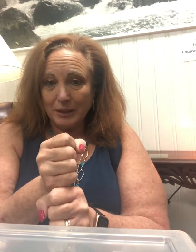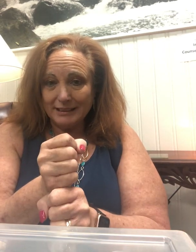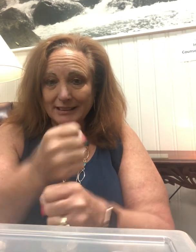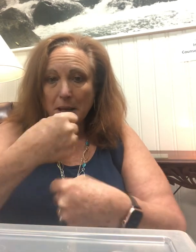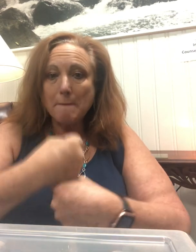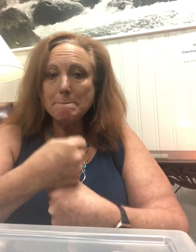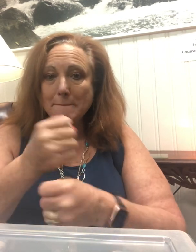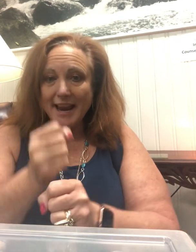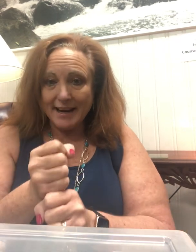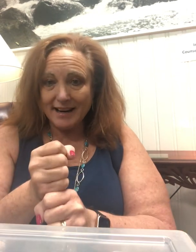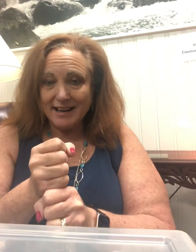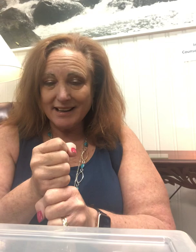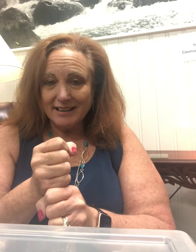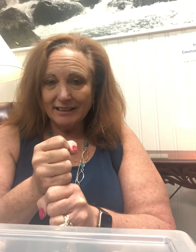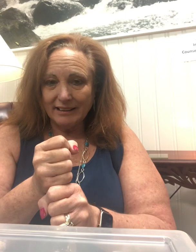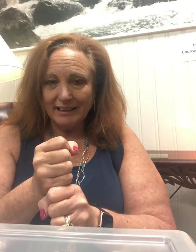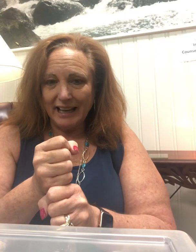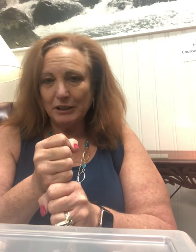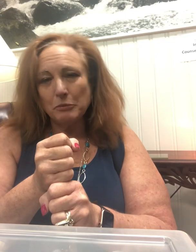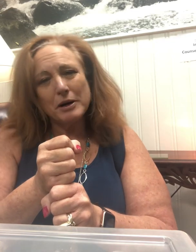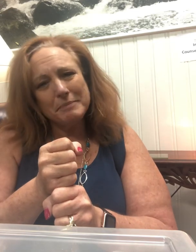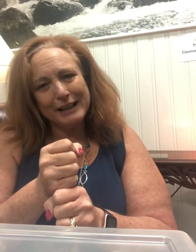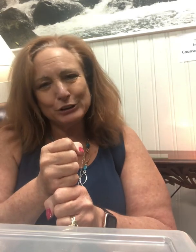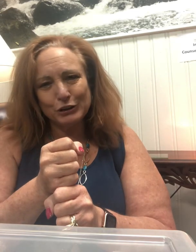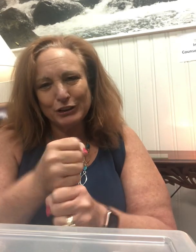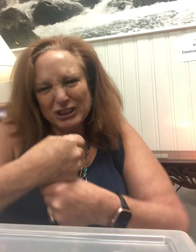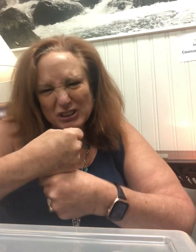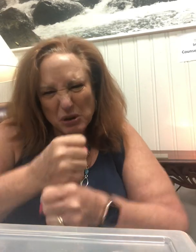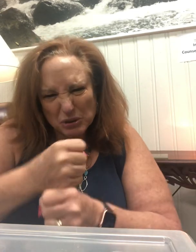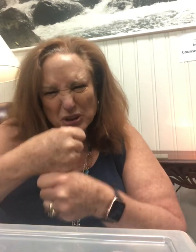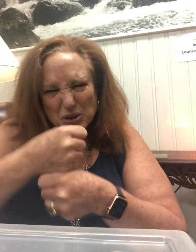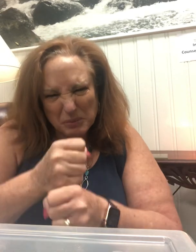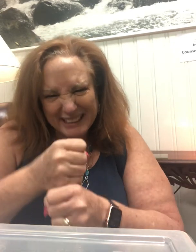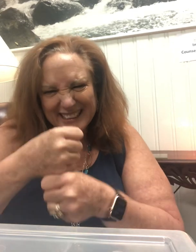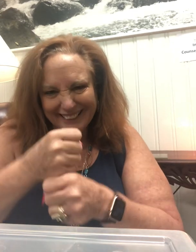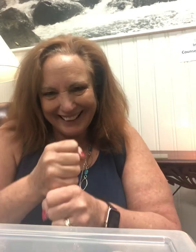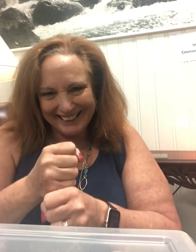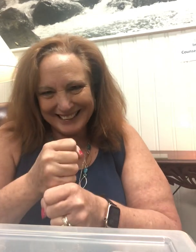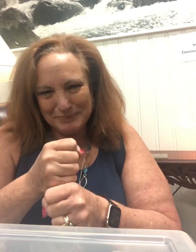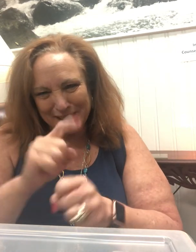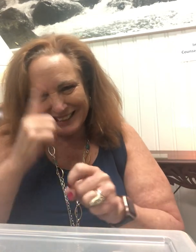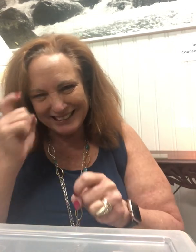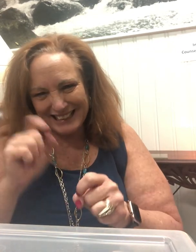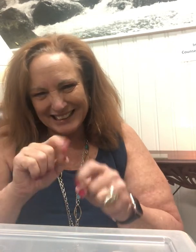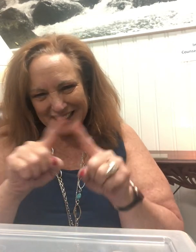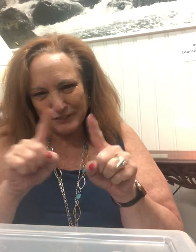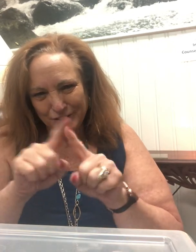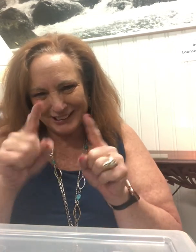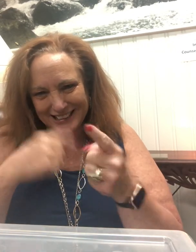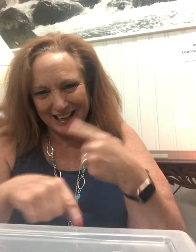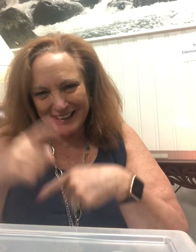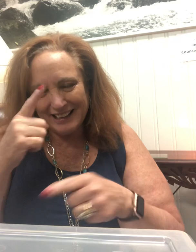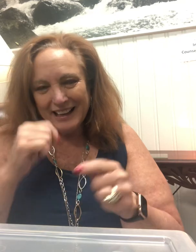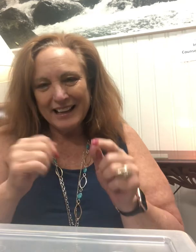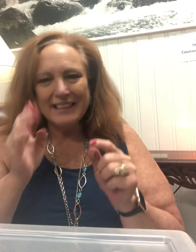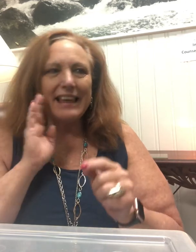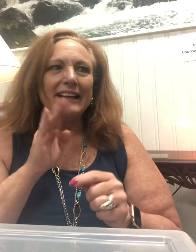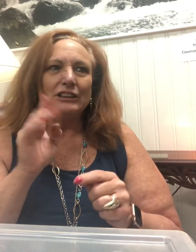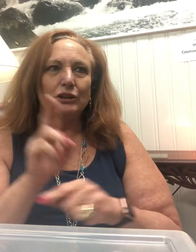twist. Make. And you want to make sure you don't squeeze it like this because that's a different sign that is used